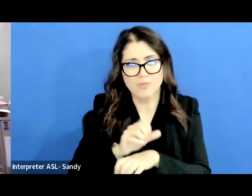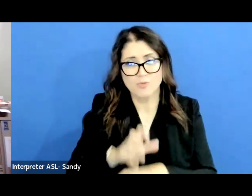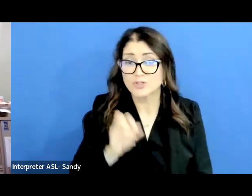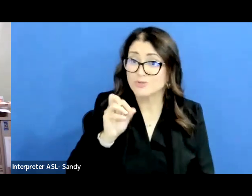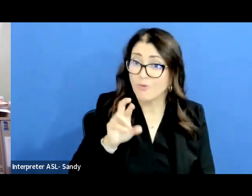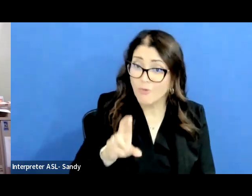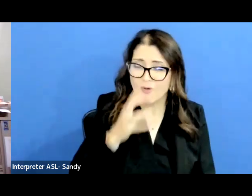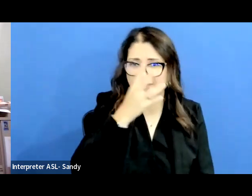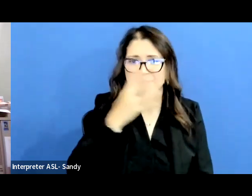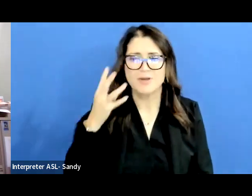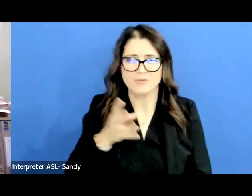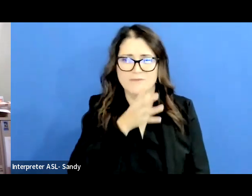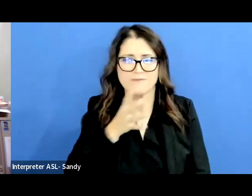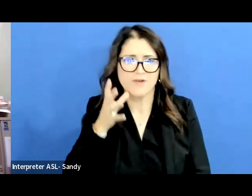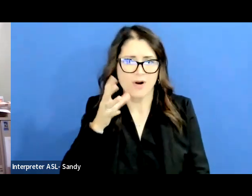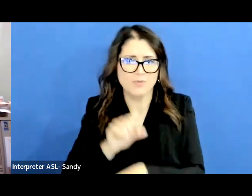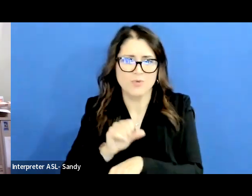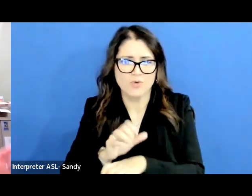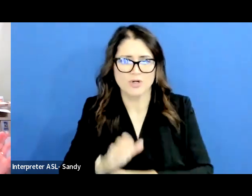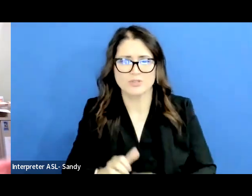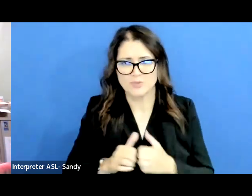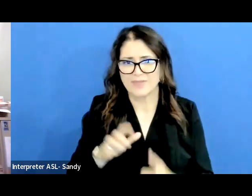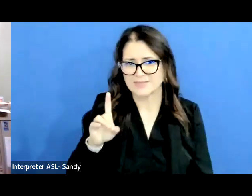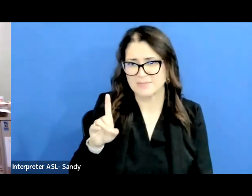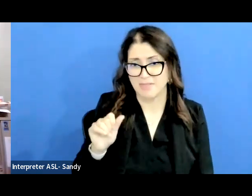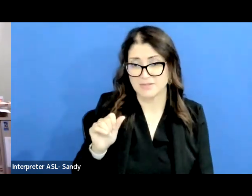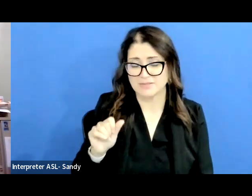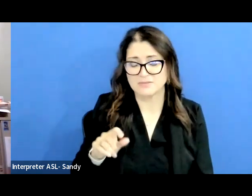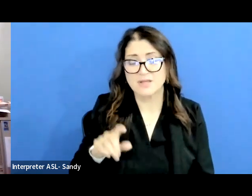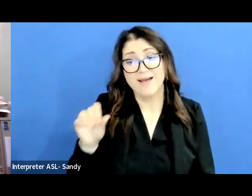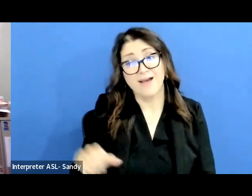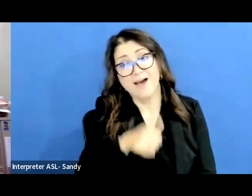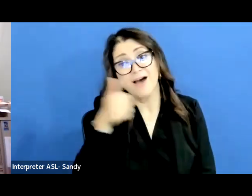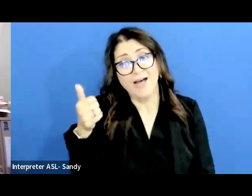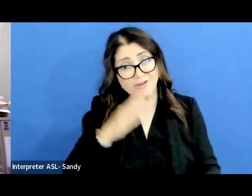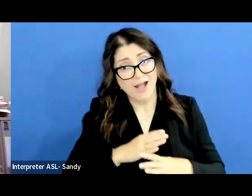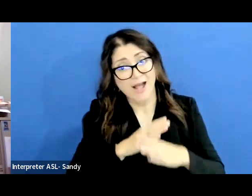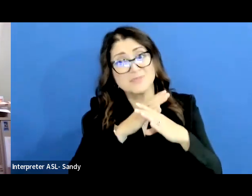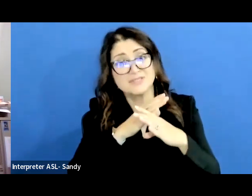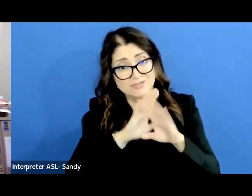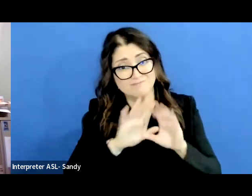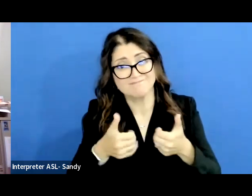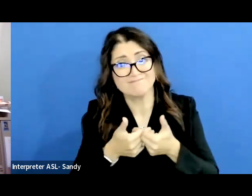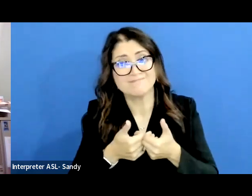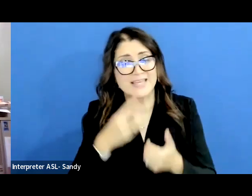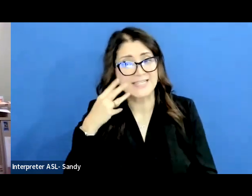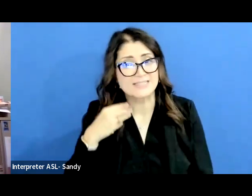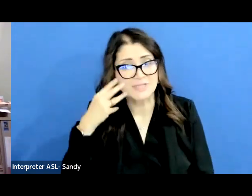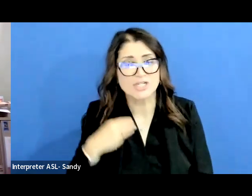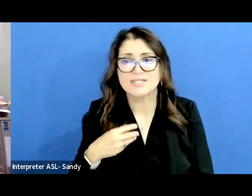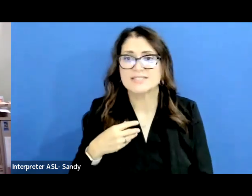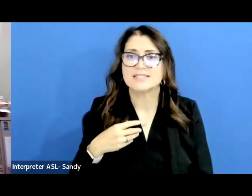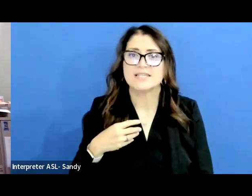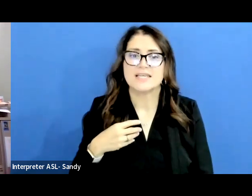with disabilities. Now, another obstacle that we experience is cultural